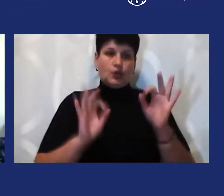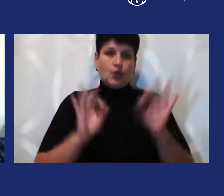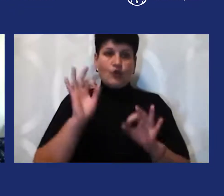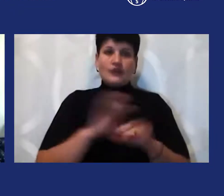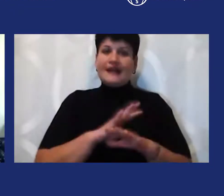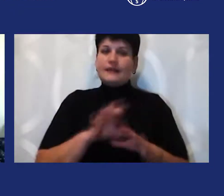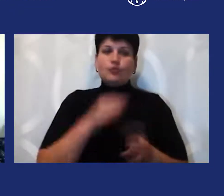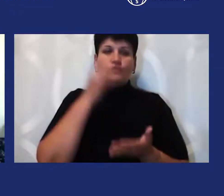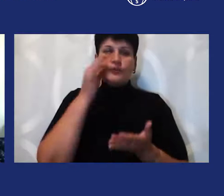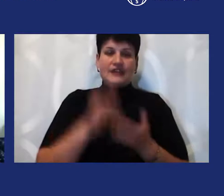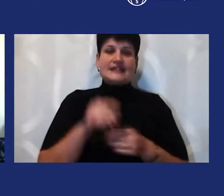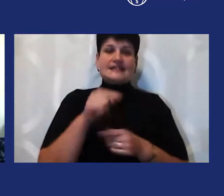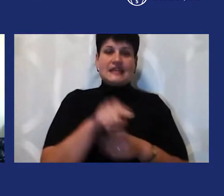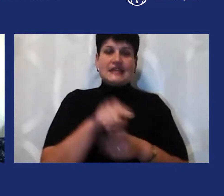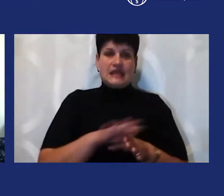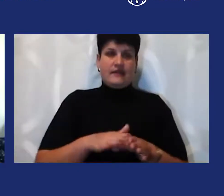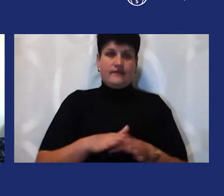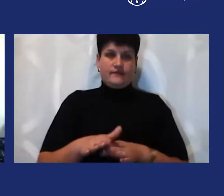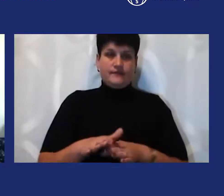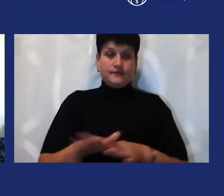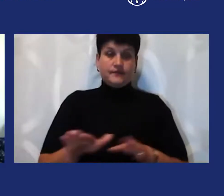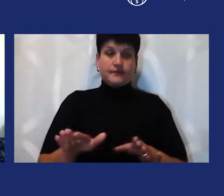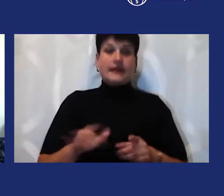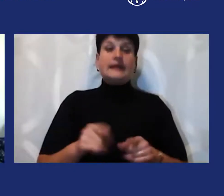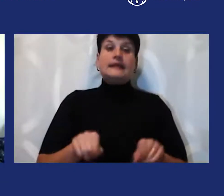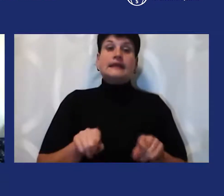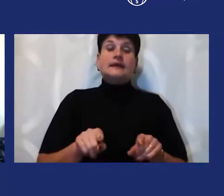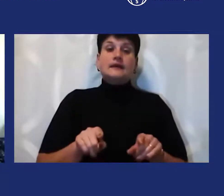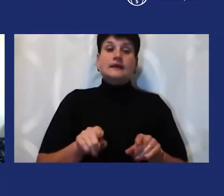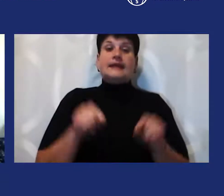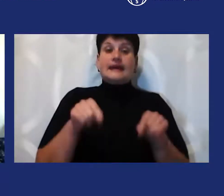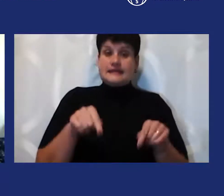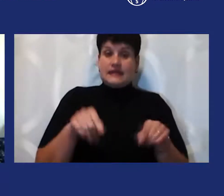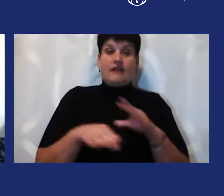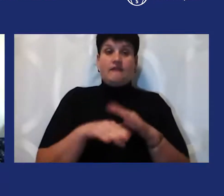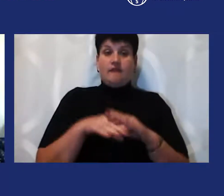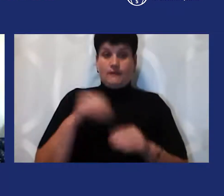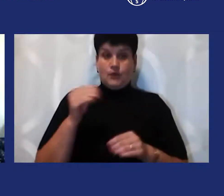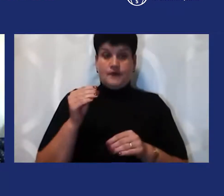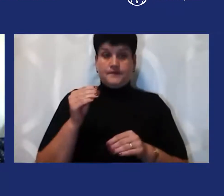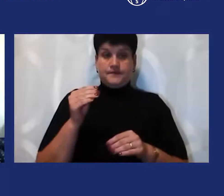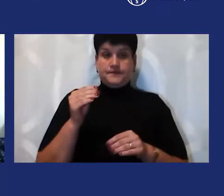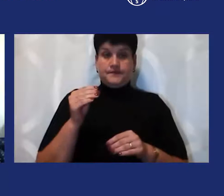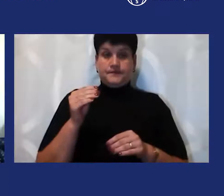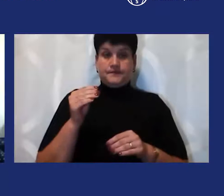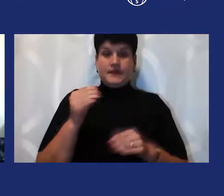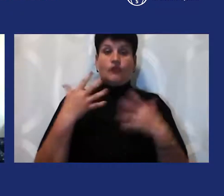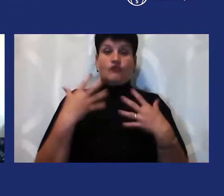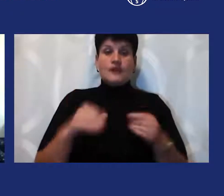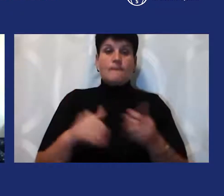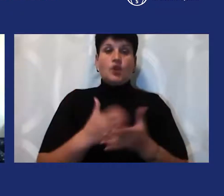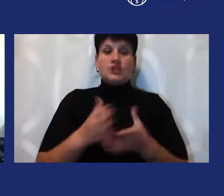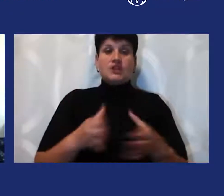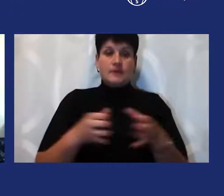In the past, we have had the gender quota requirement. However, there were no major sanctions